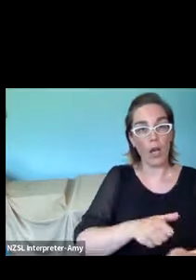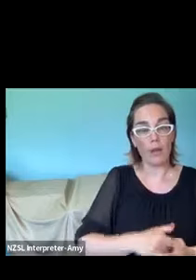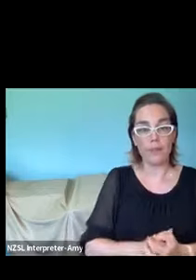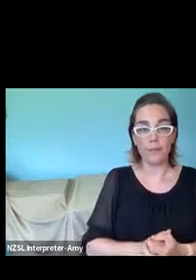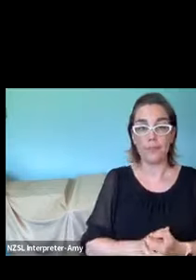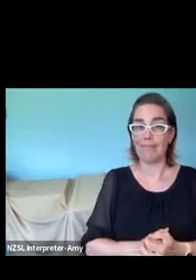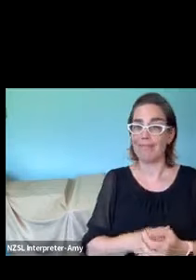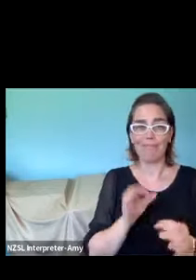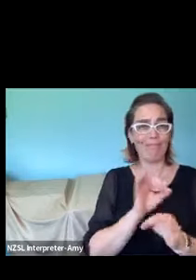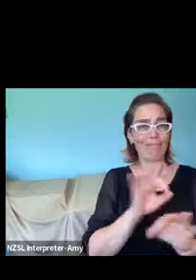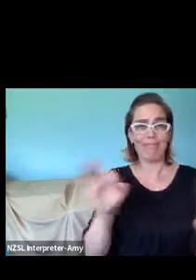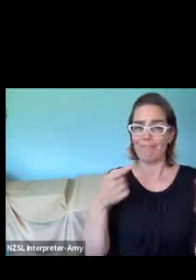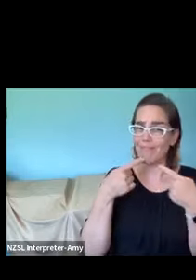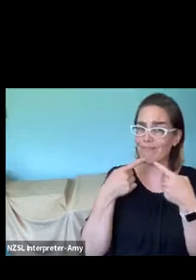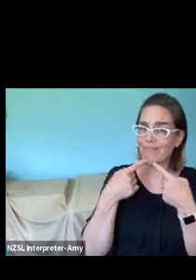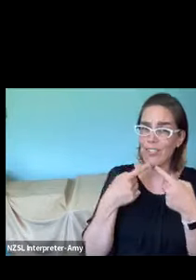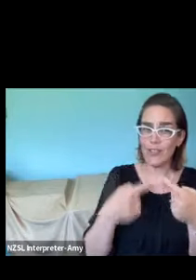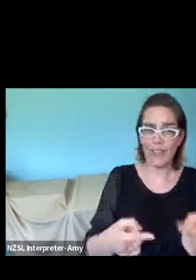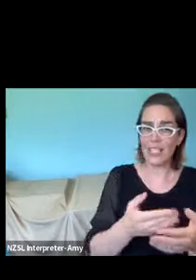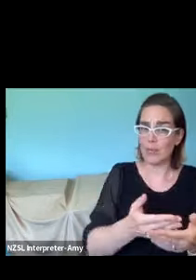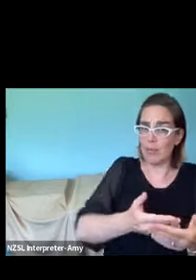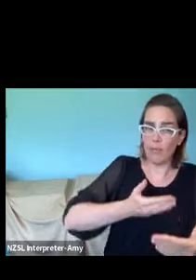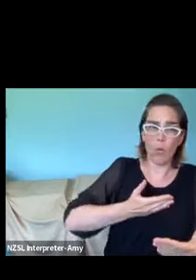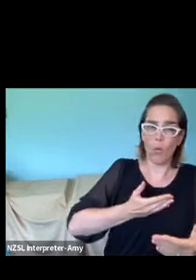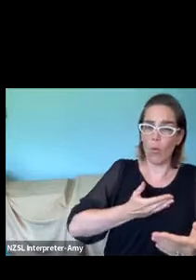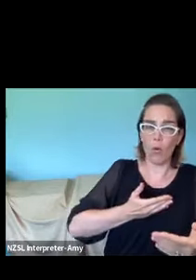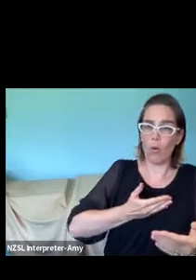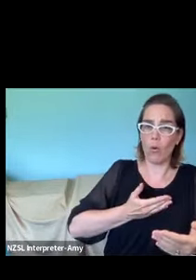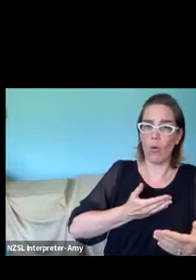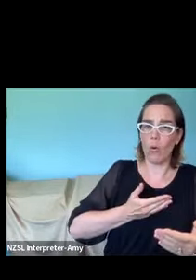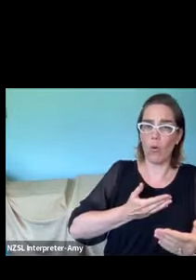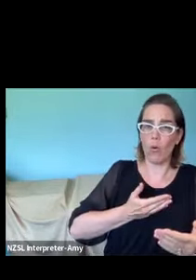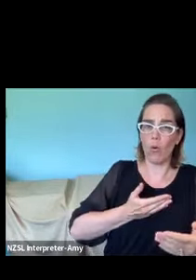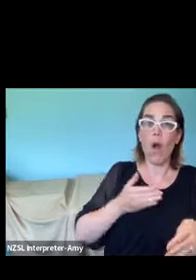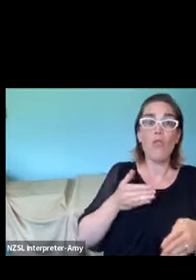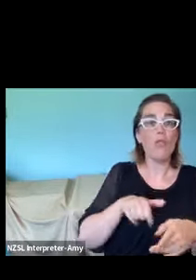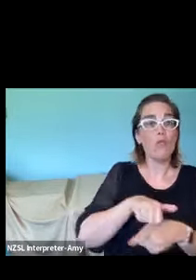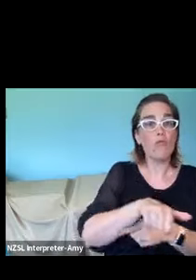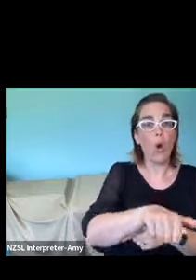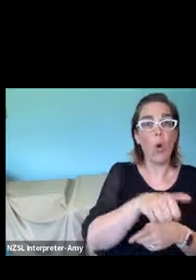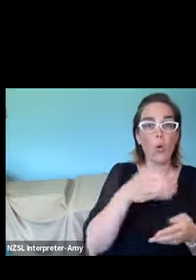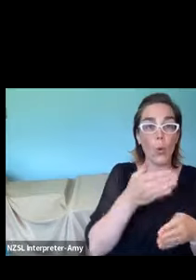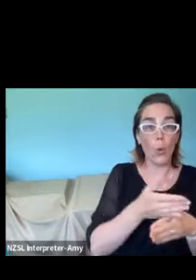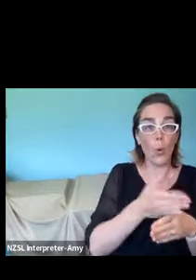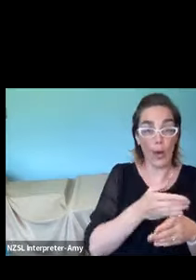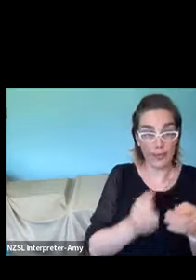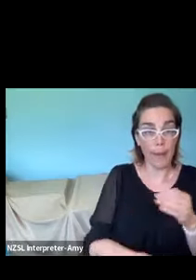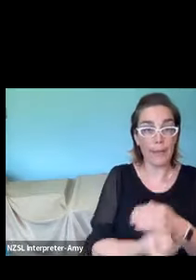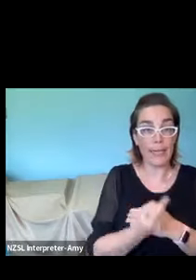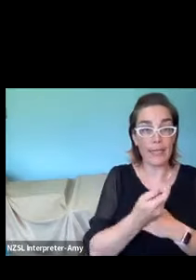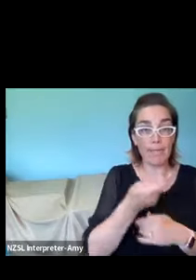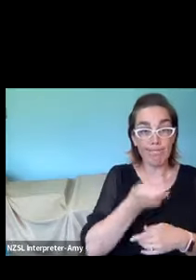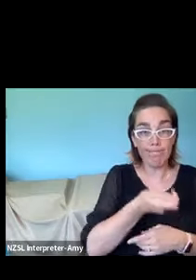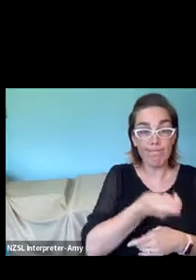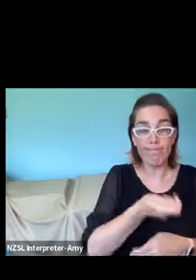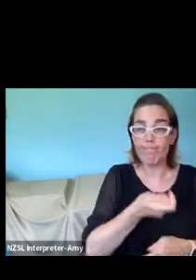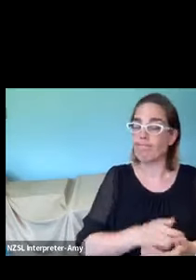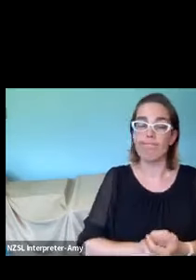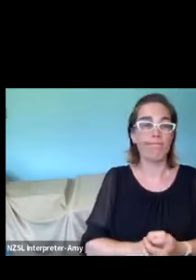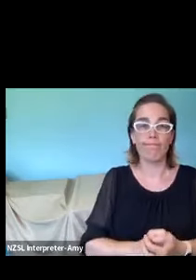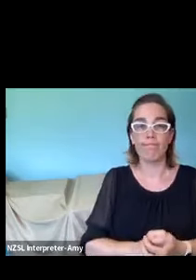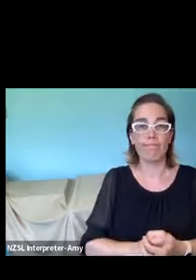any notification prior to the roadworks happening, and I wouldn't have